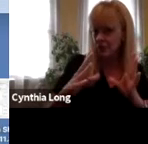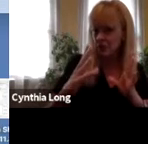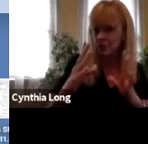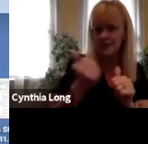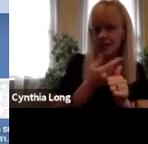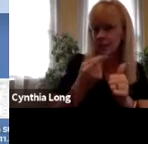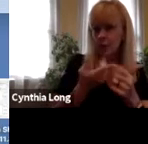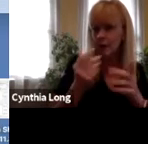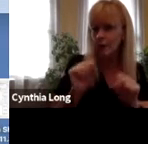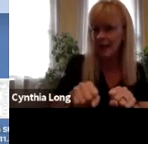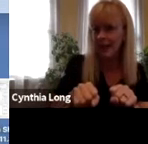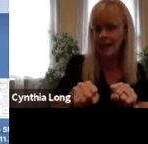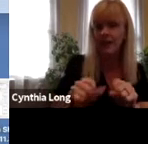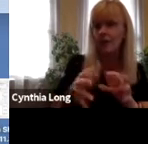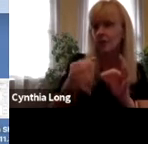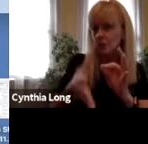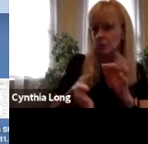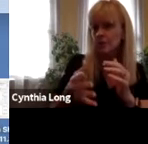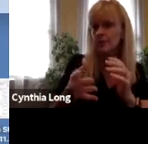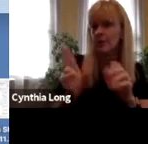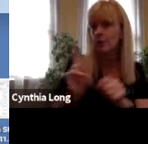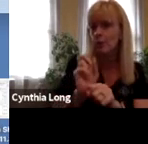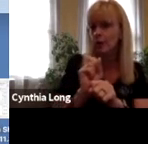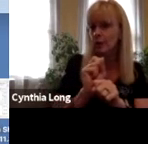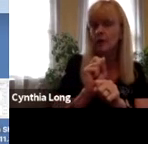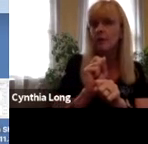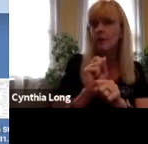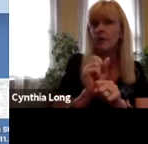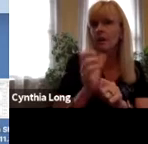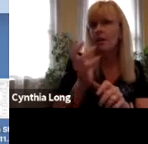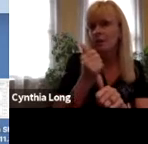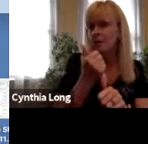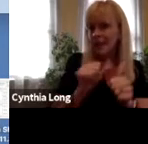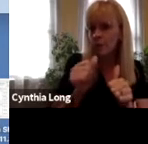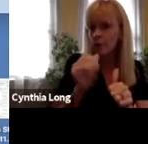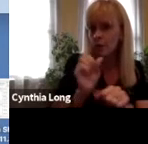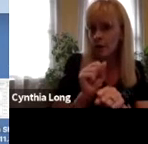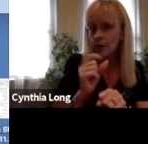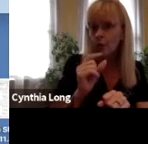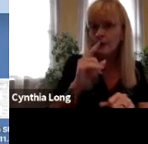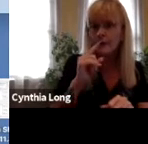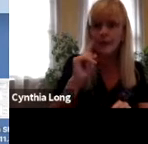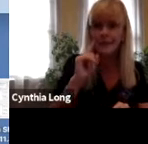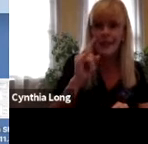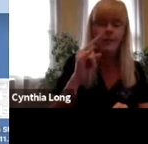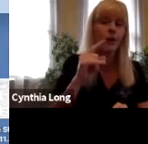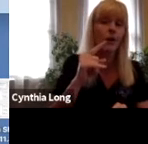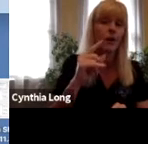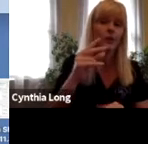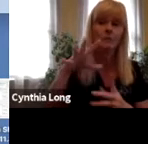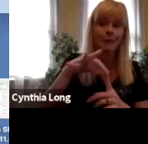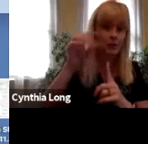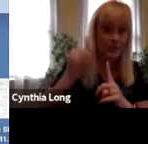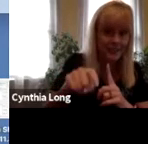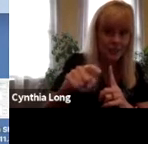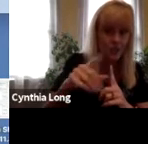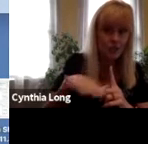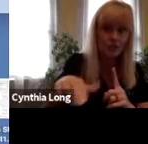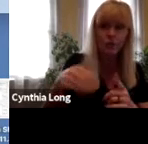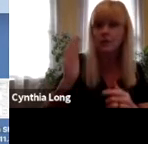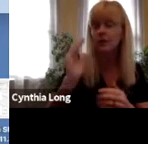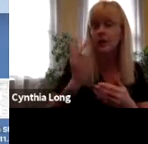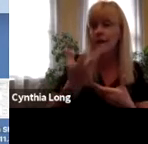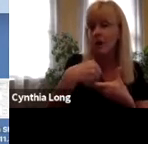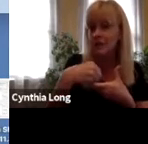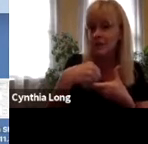for, is to help teachers in any way we can. Our interpreters that are working, or anyone working with deaf or